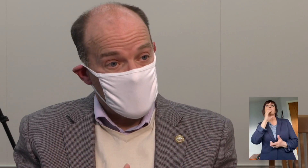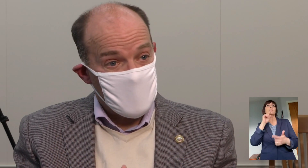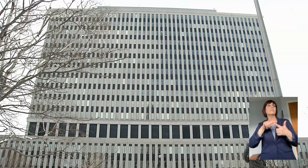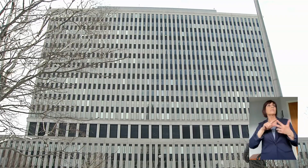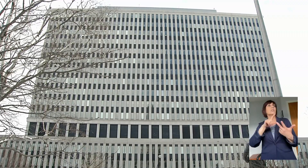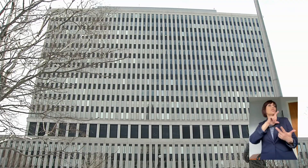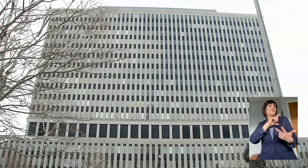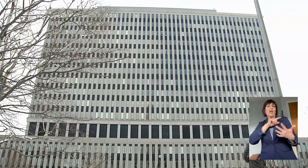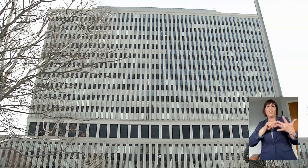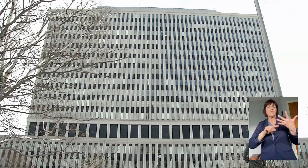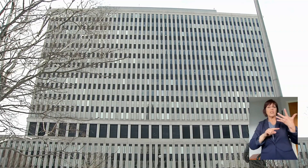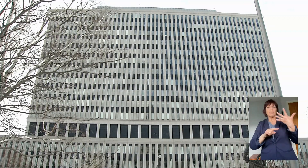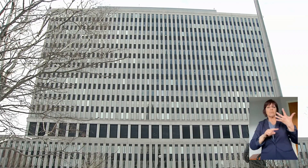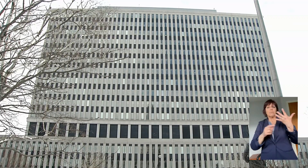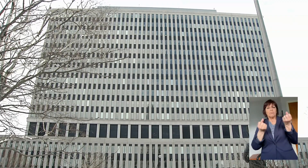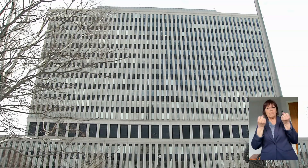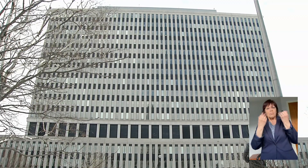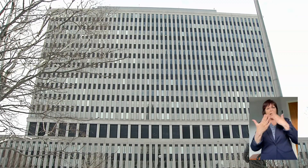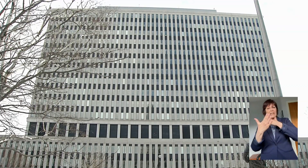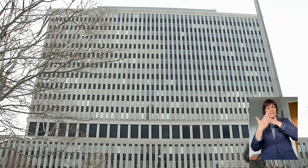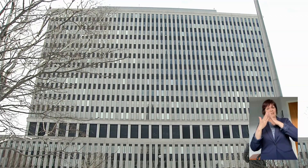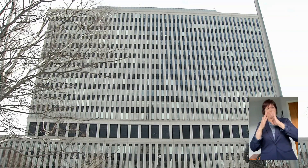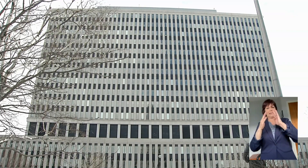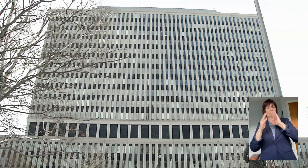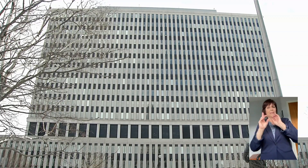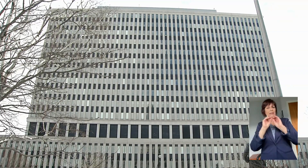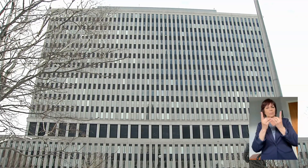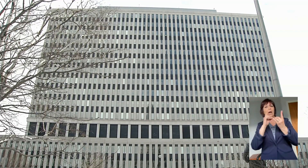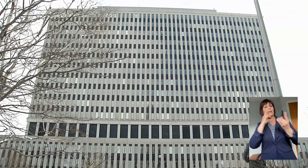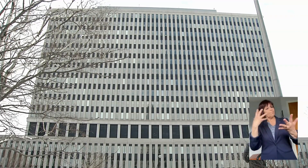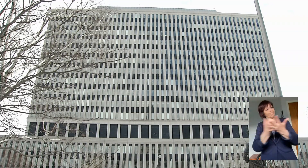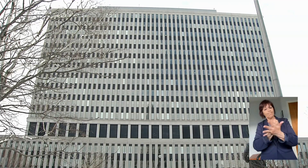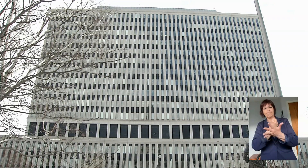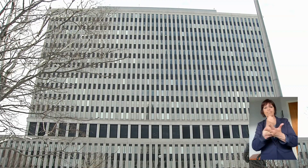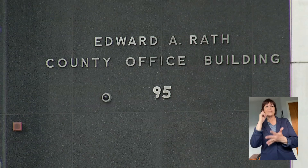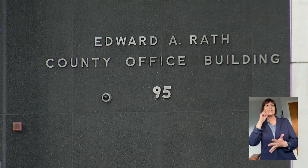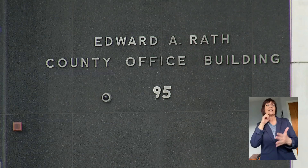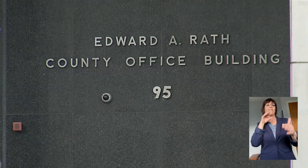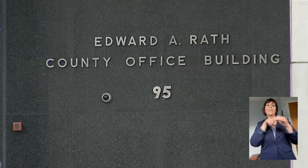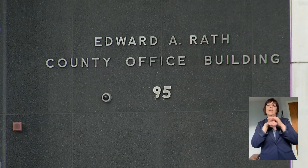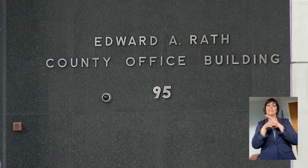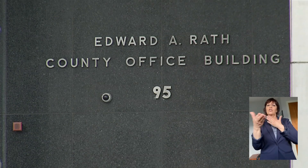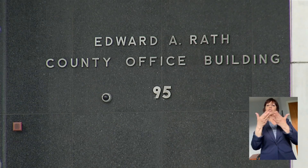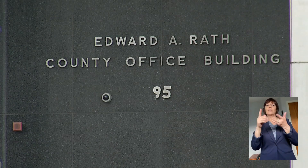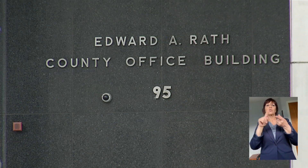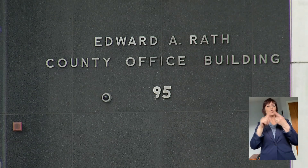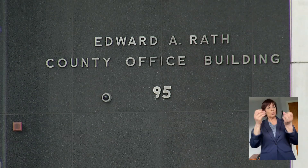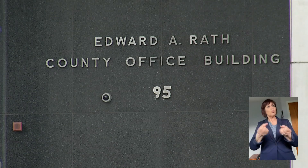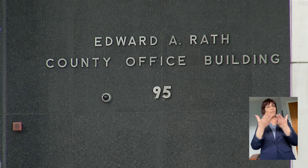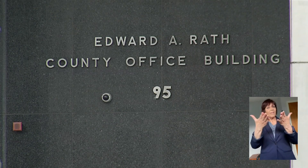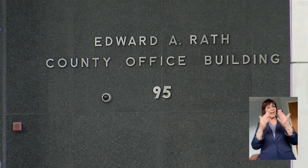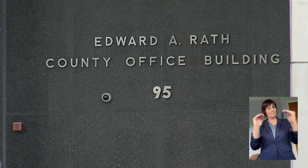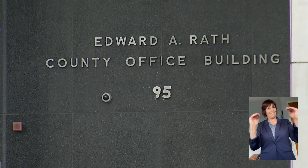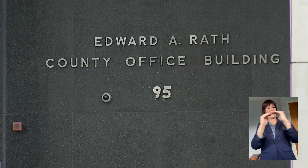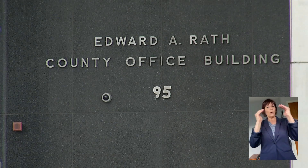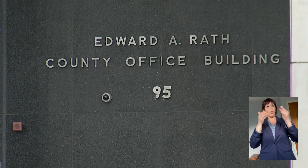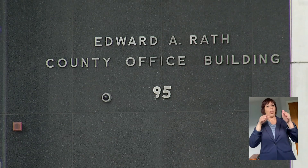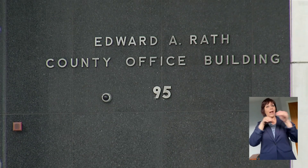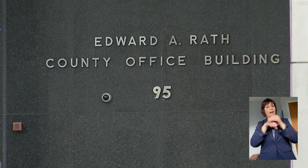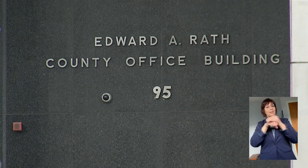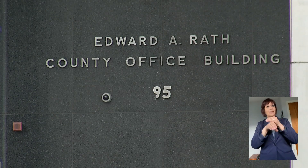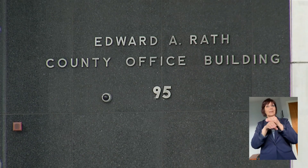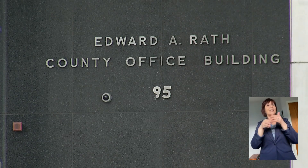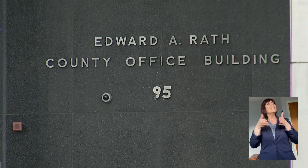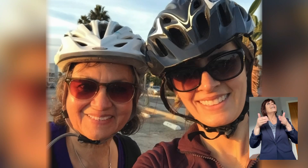Sheriff's Department, many of our county departments are utilizing the services of Deaf Access Services to be able to provide that equal